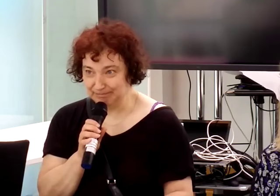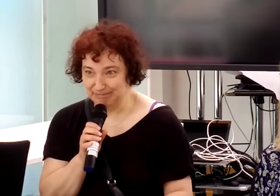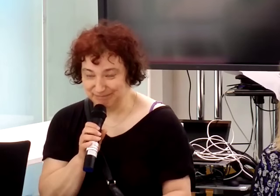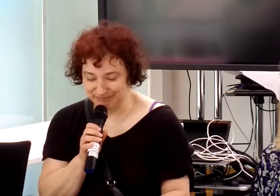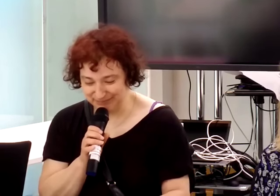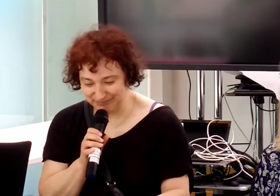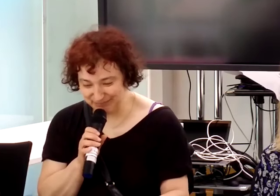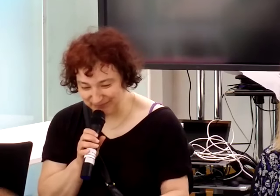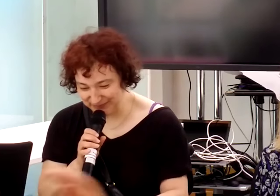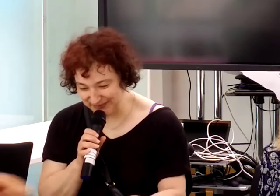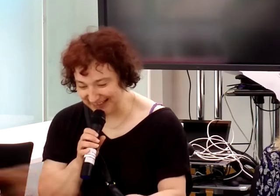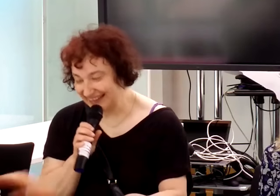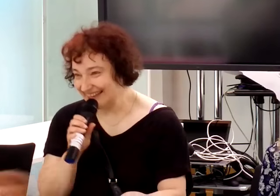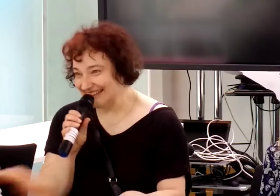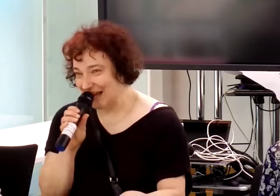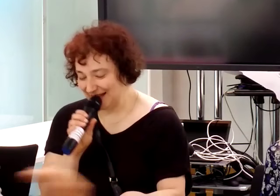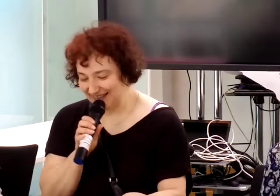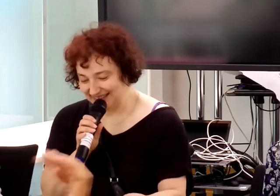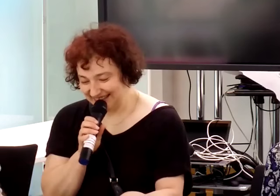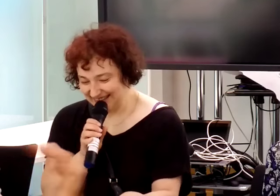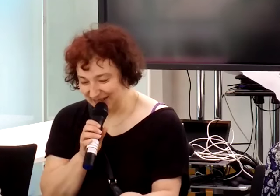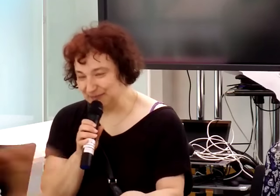it.